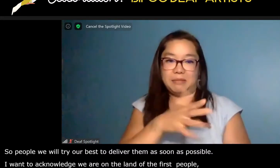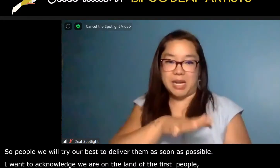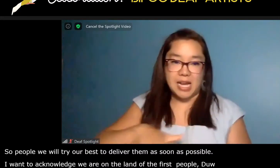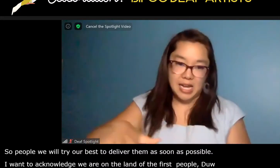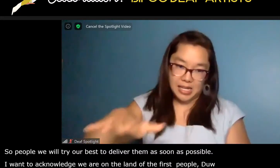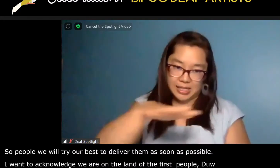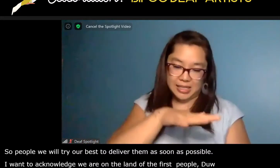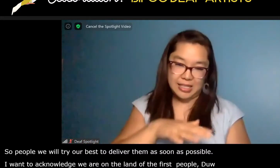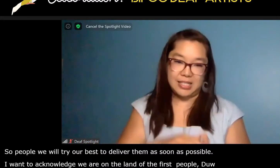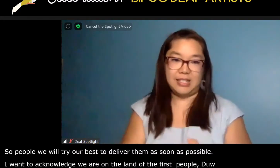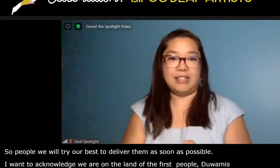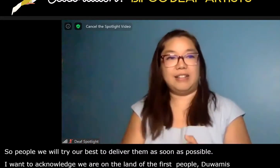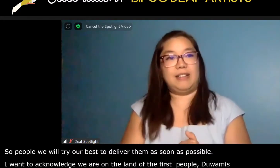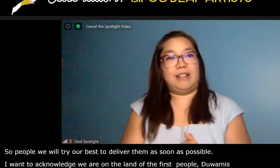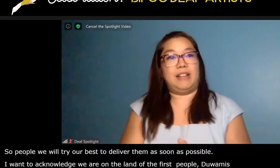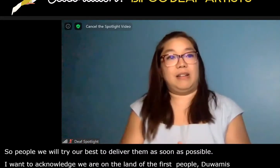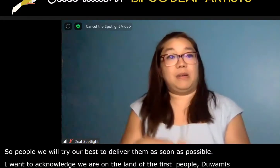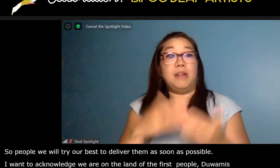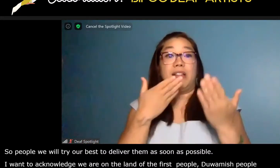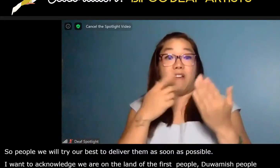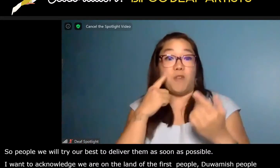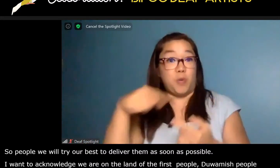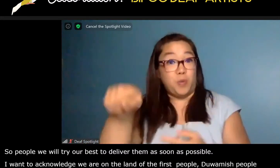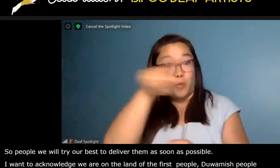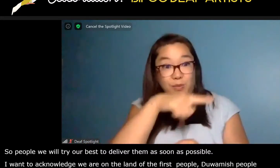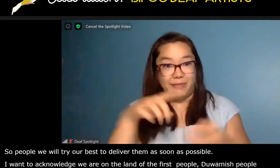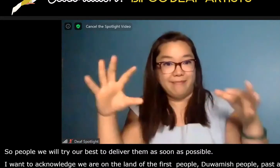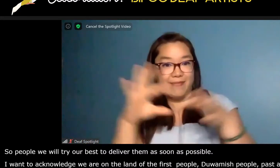tribe. Thank you for this space.